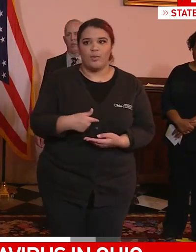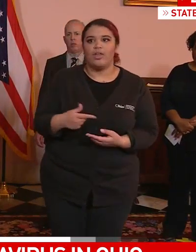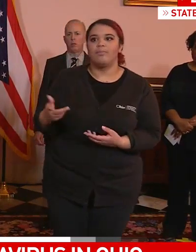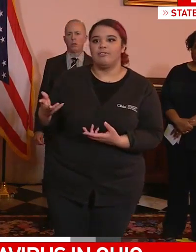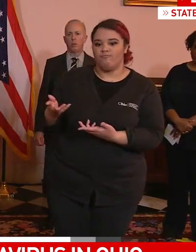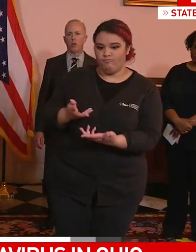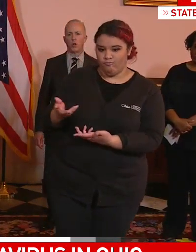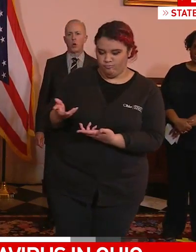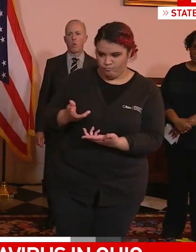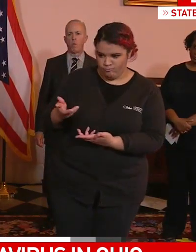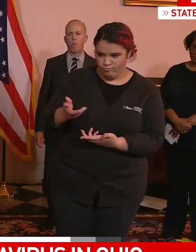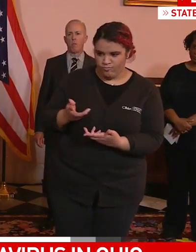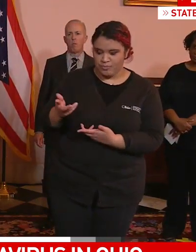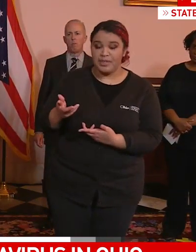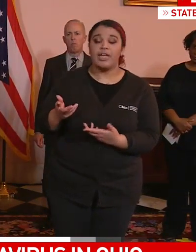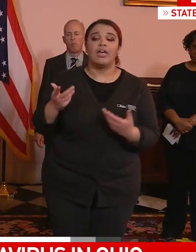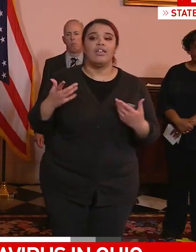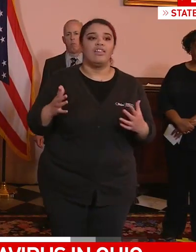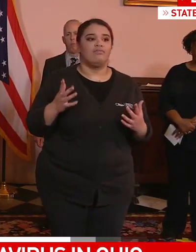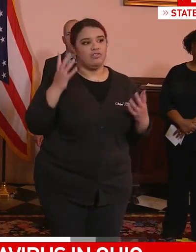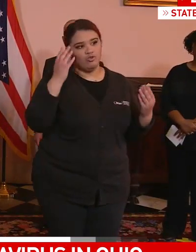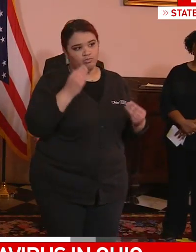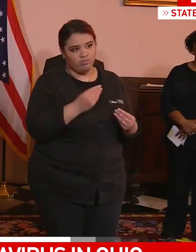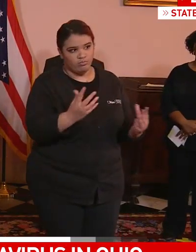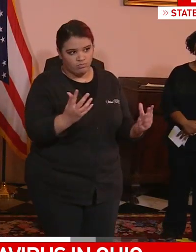that with all of you.